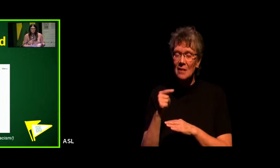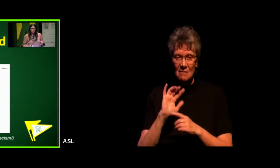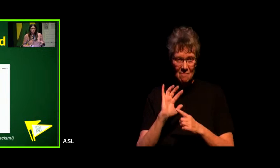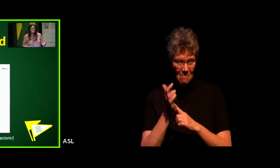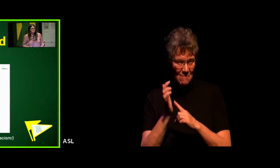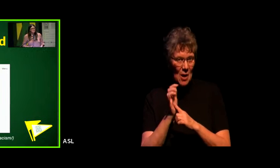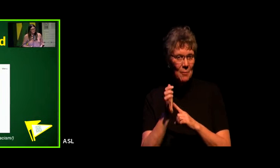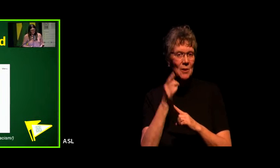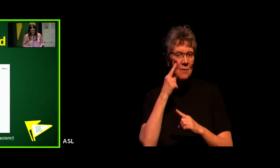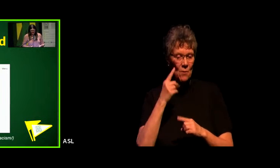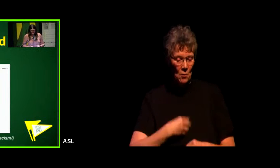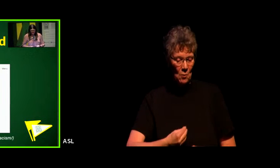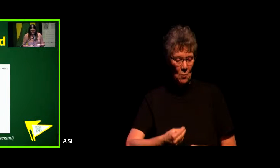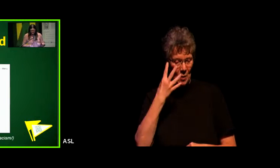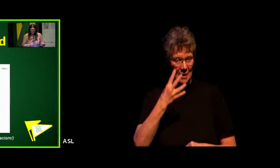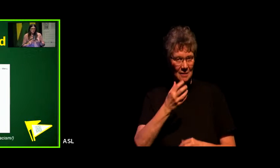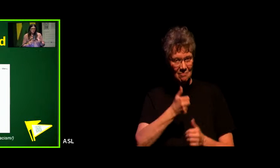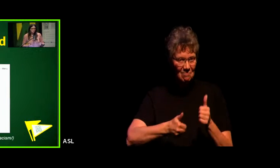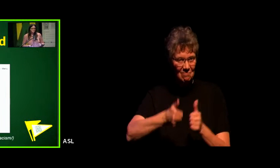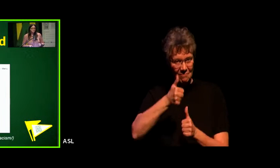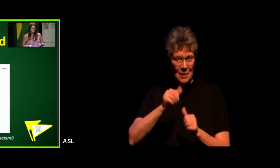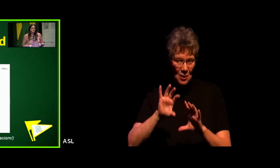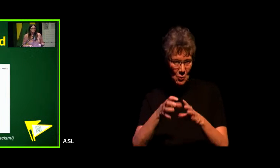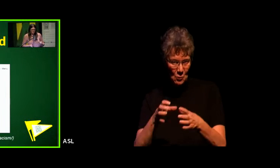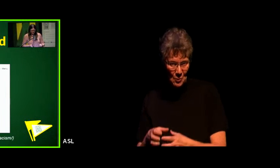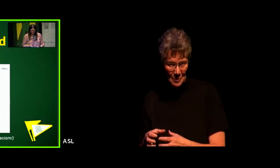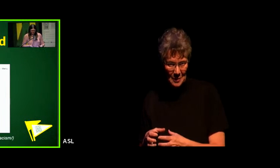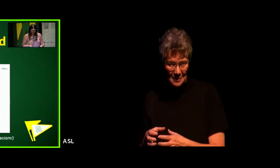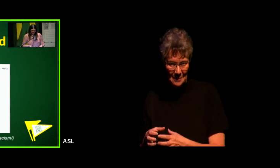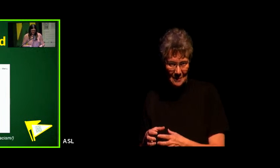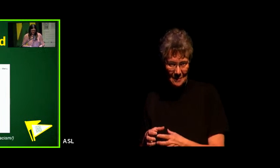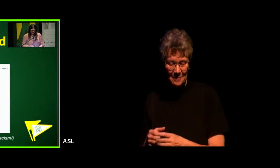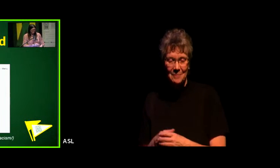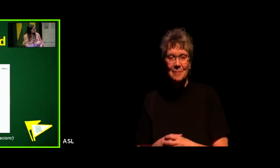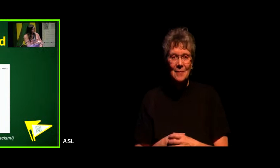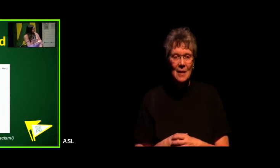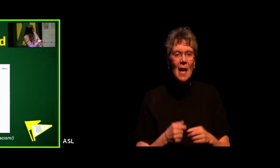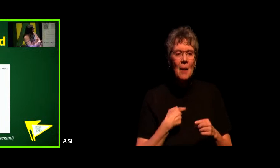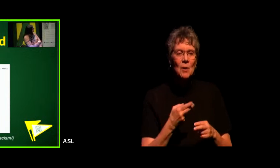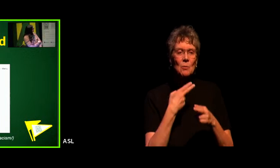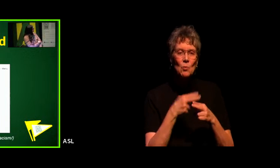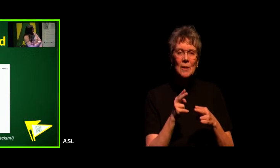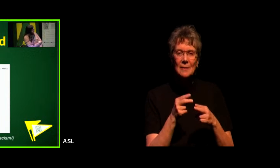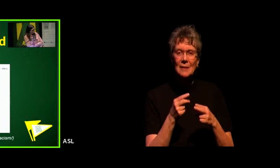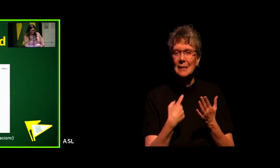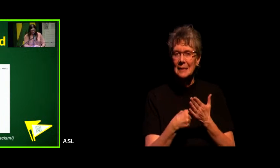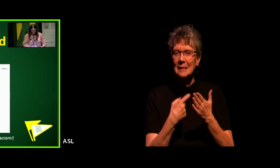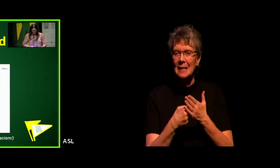than what I have time to discuss tonight, but I am going to briefly talk about the solution hypothesis.